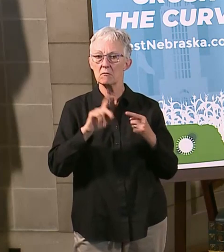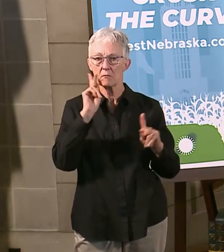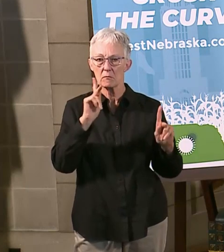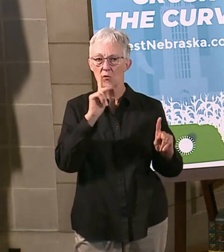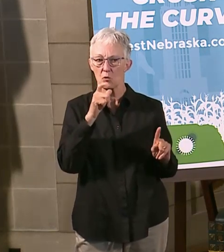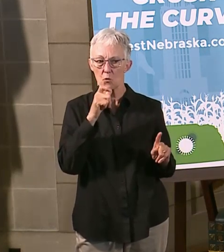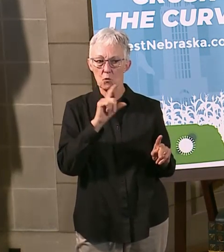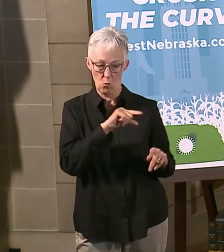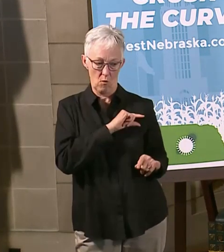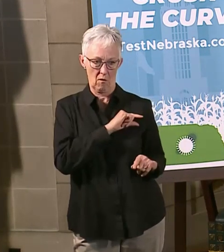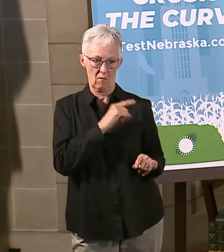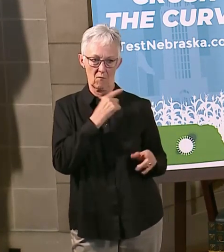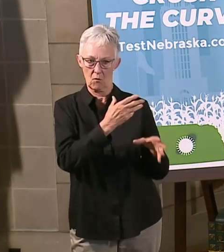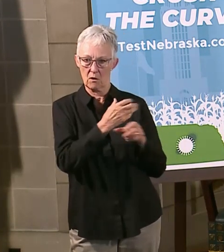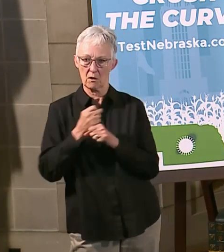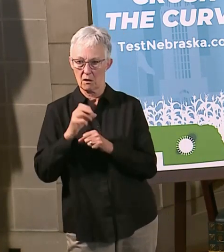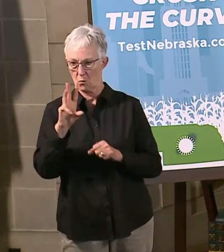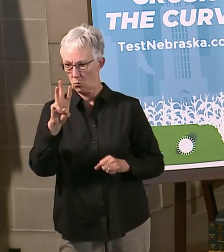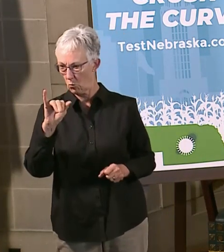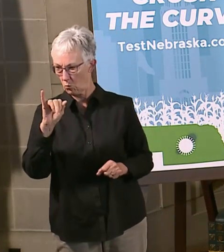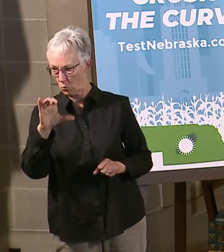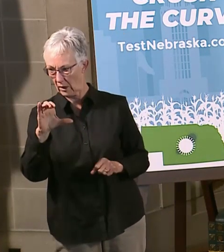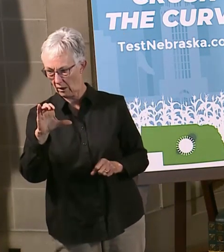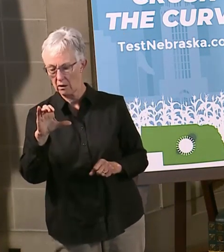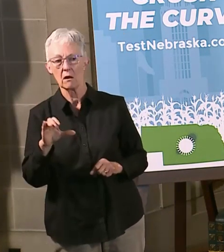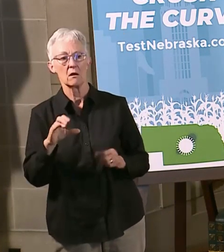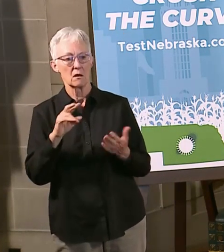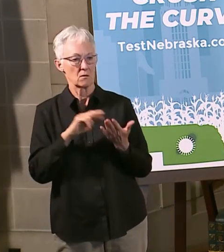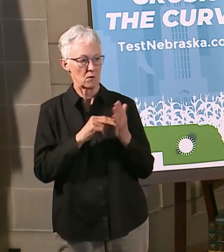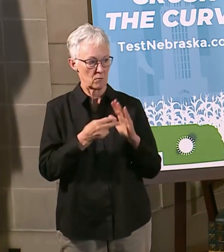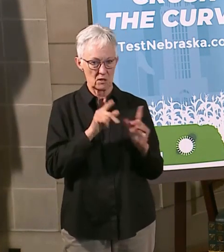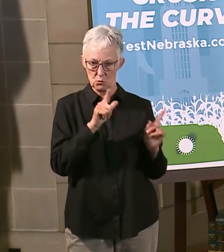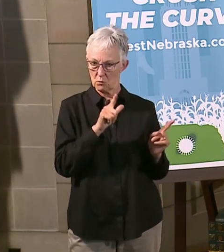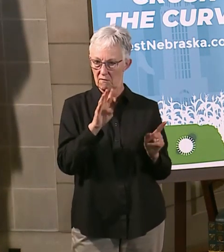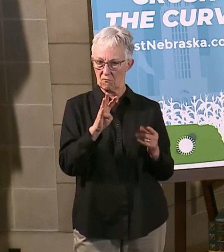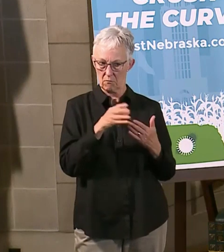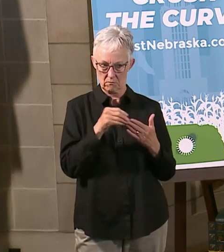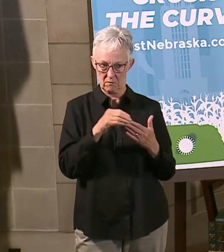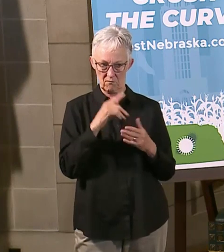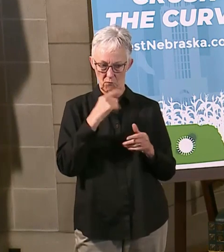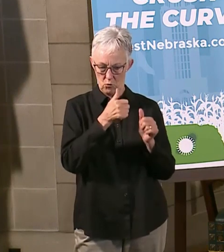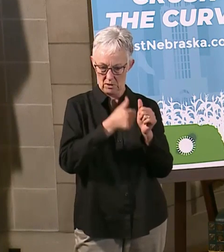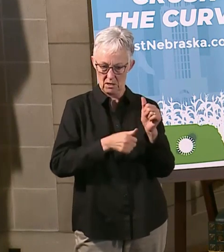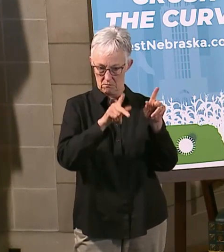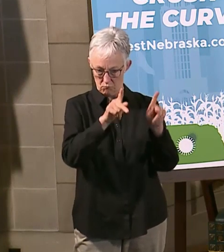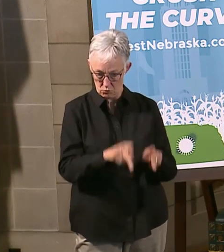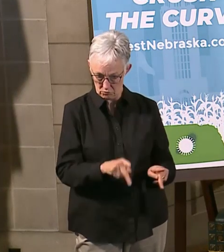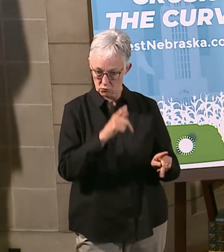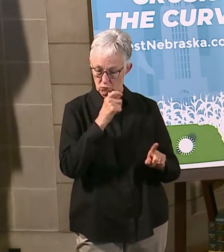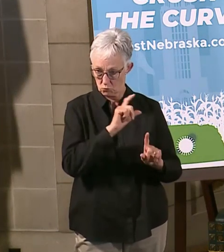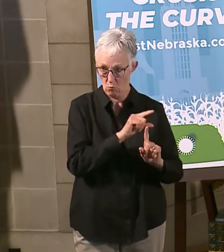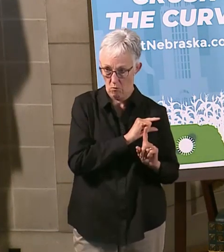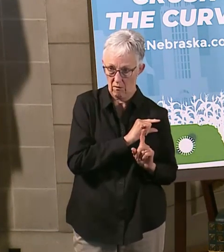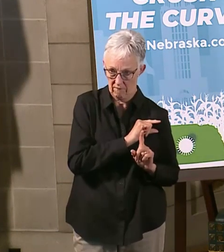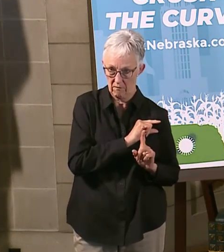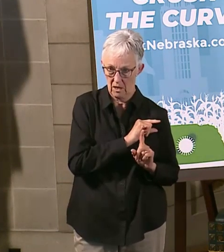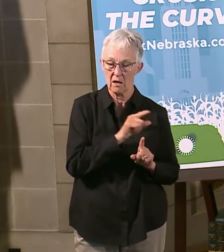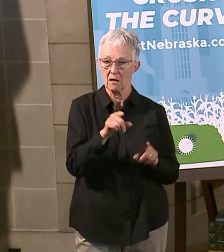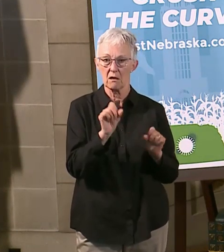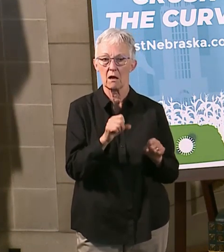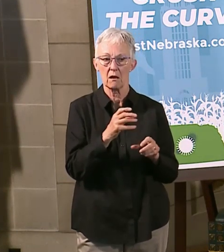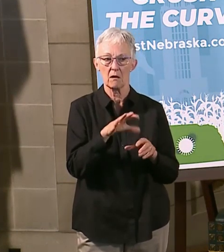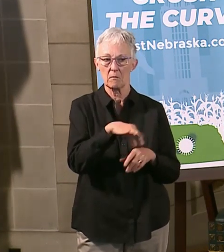coupons at farmer markets. So it's basically $24 per person, and they can get these coupons at the